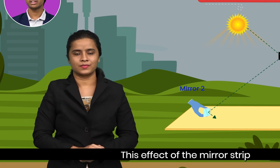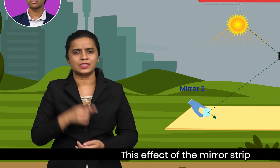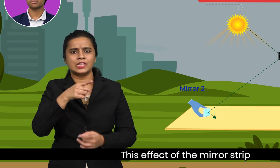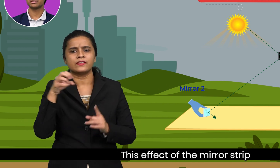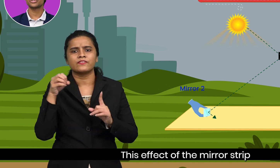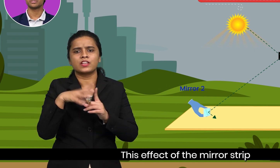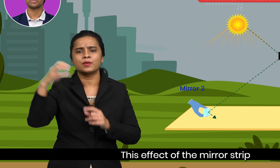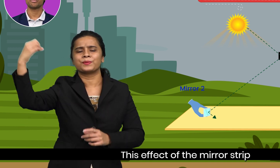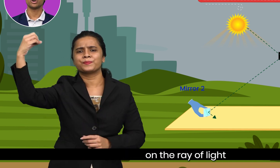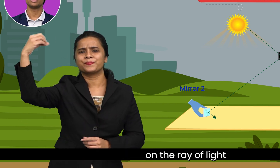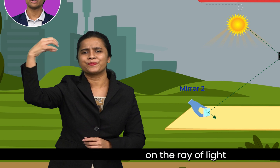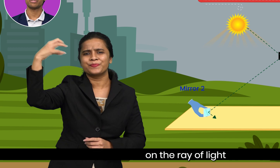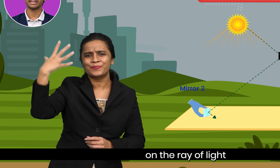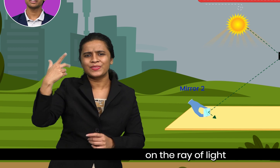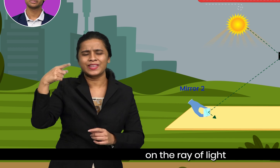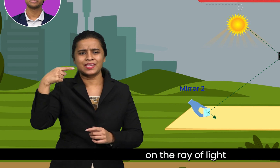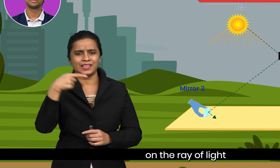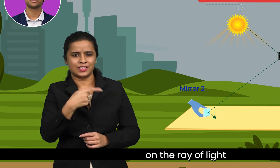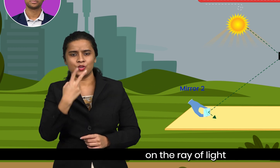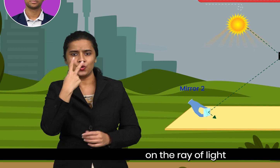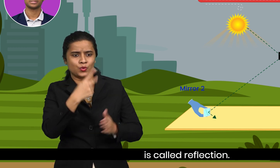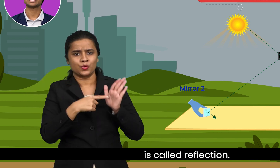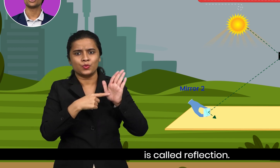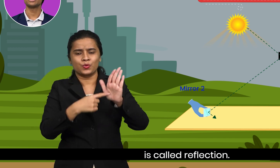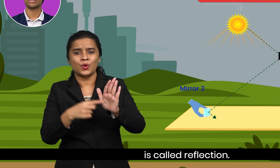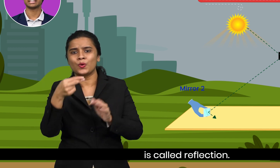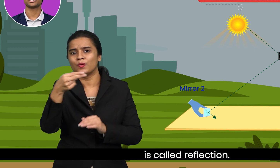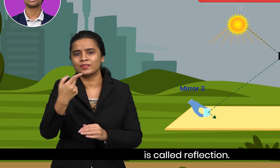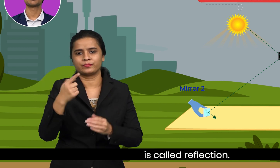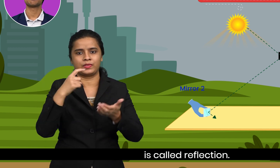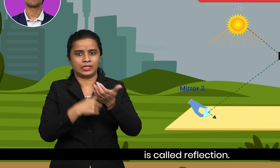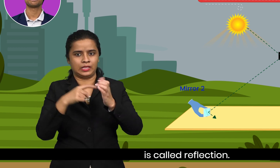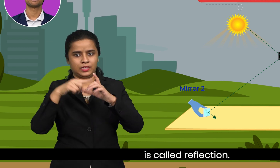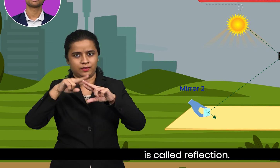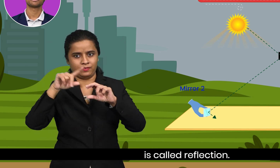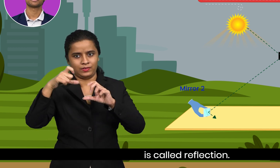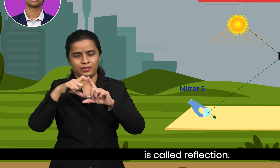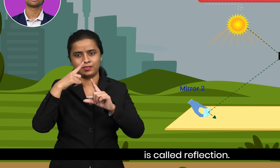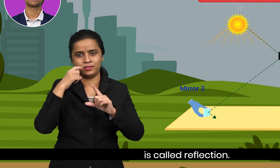This effect of the mirror strip on the ray of light is called reflection.